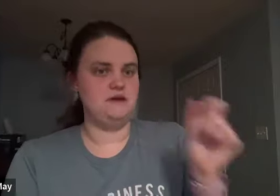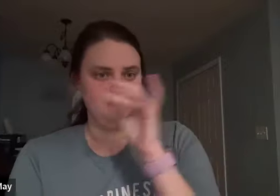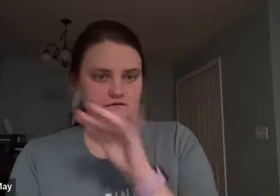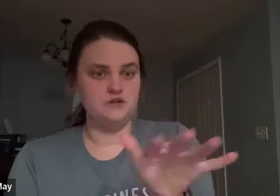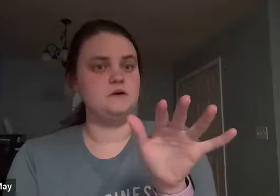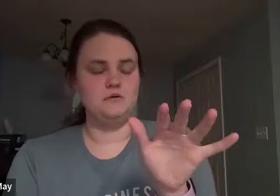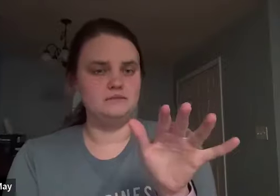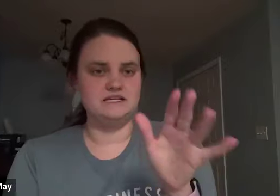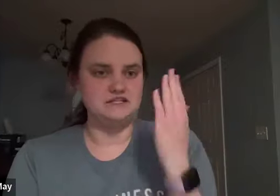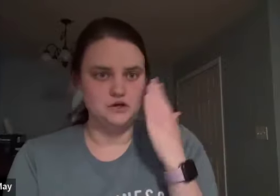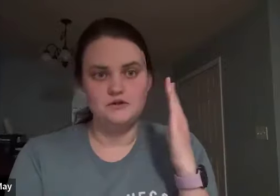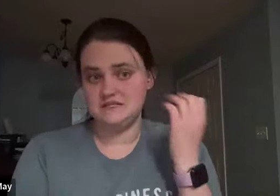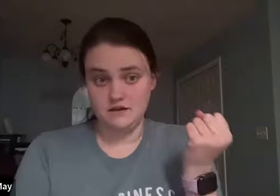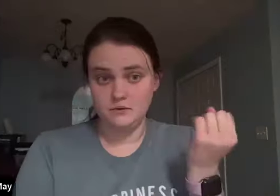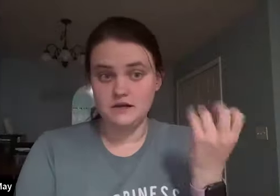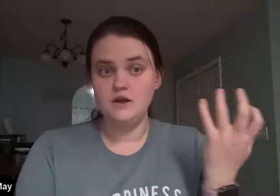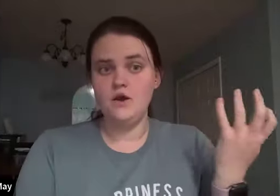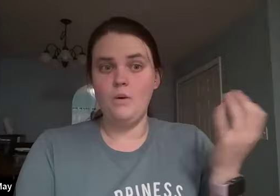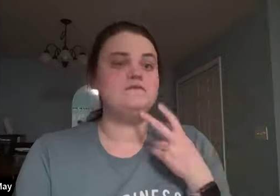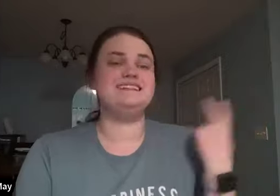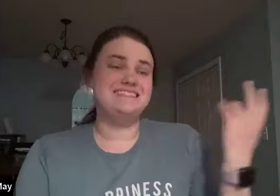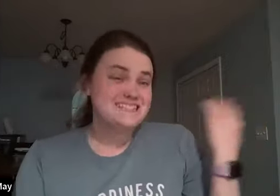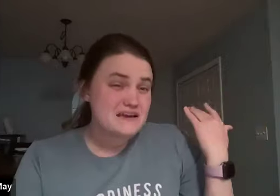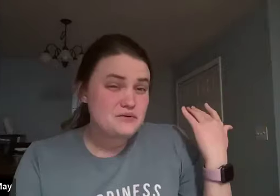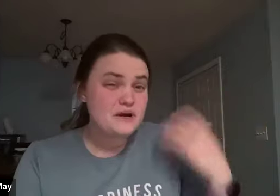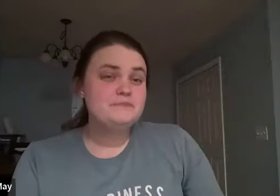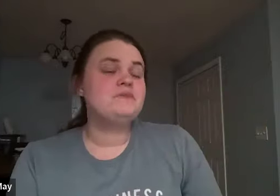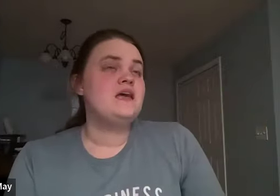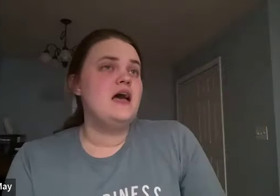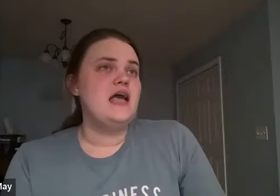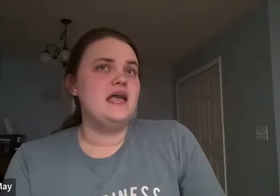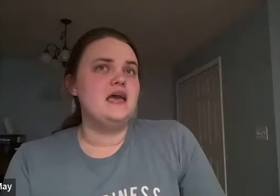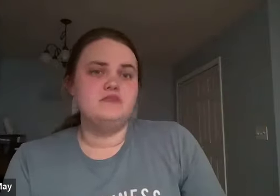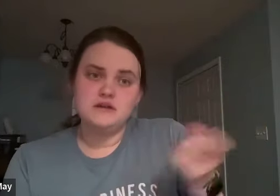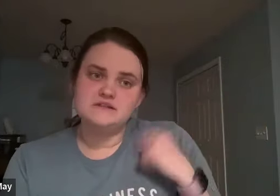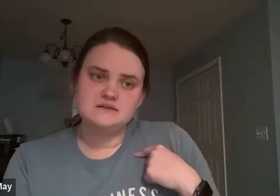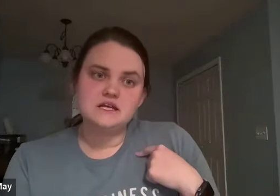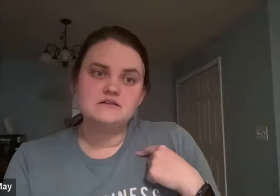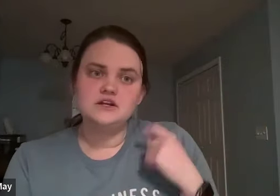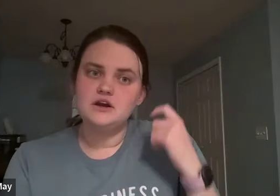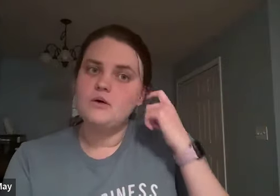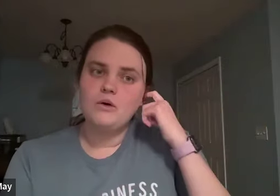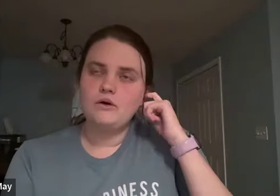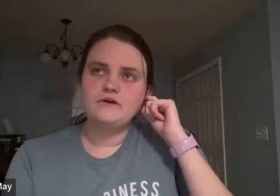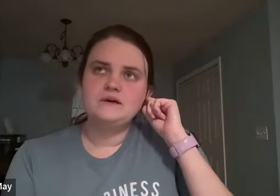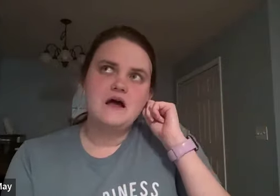and I will finger spell a word because I don't know the sign for it or I've not seen a sign for it. And they'll give it to me, you know, or they'll be